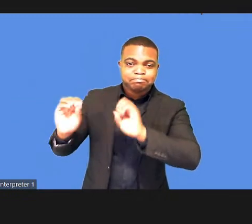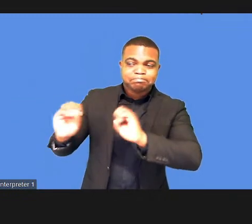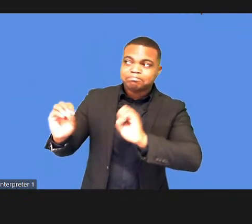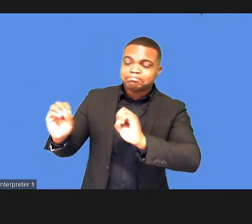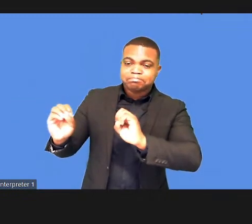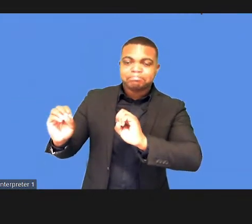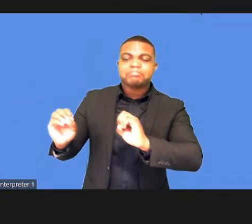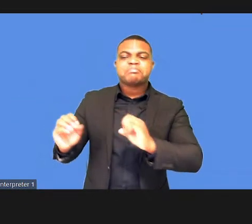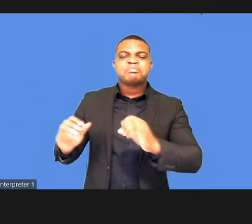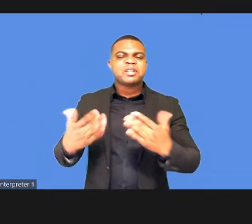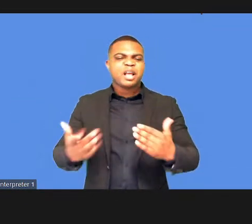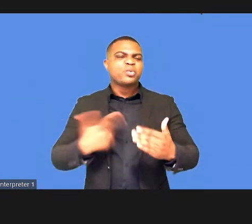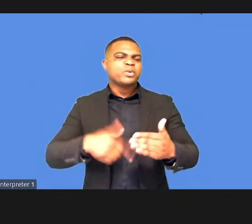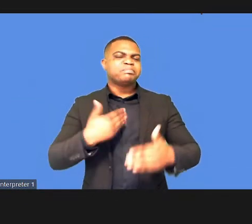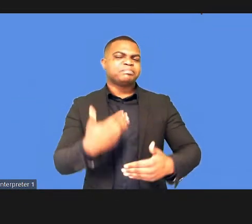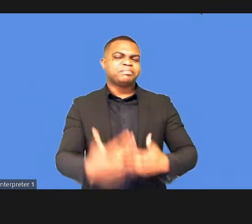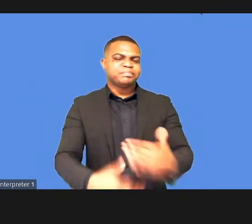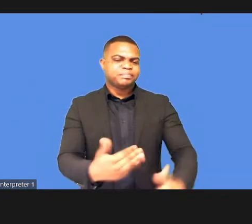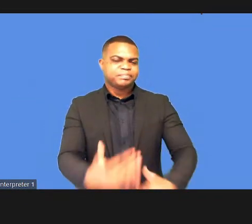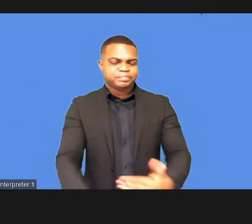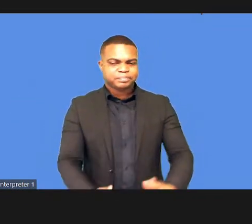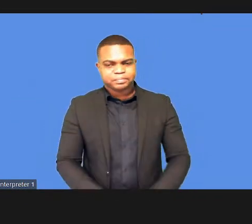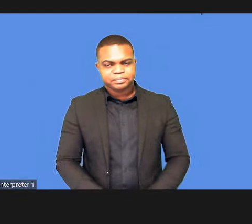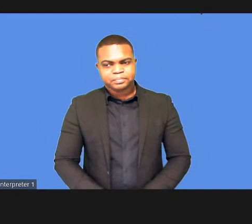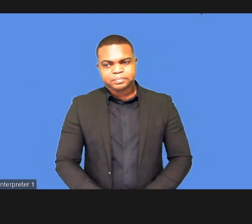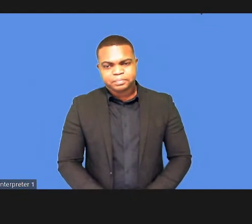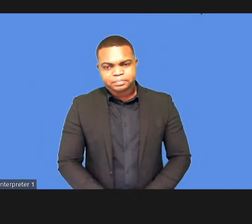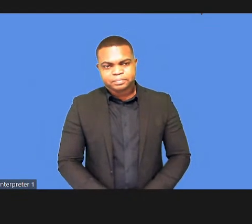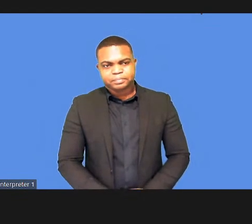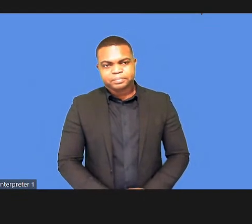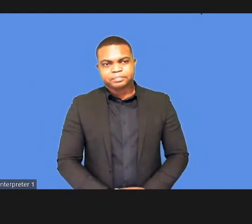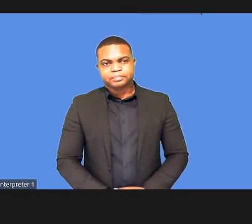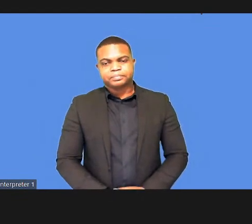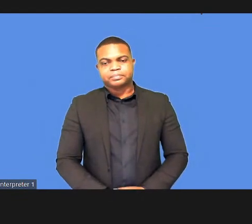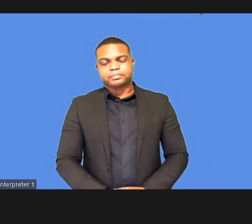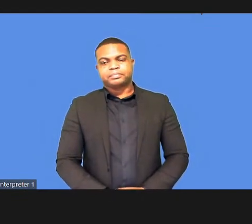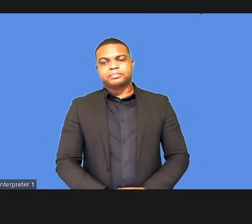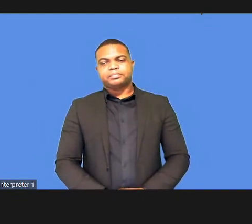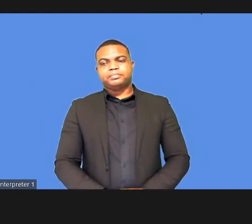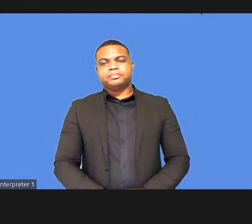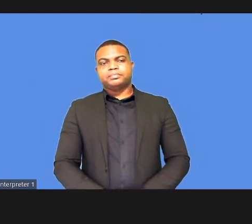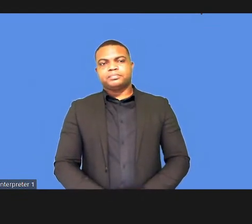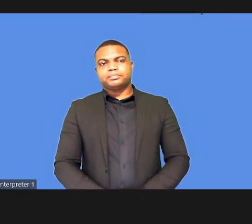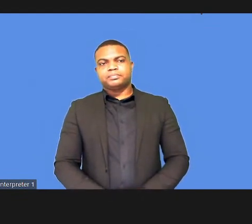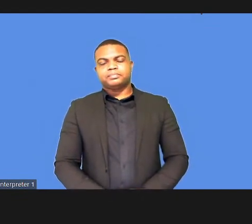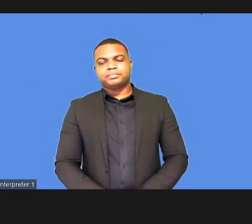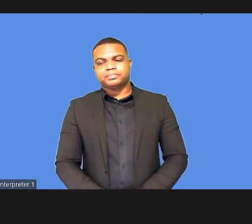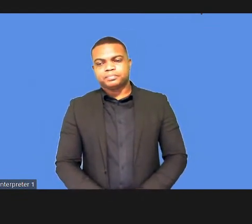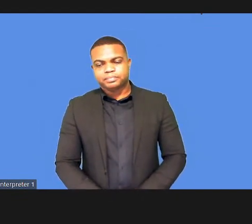my sister here, Amanita, who is going to share with us